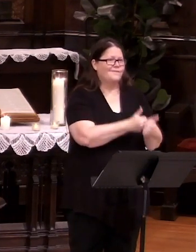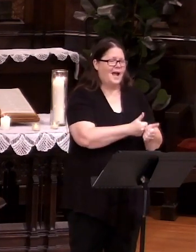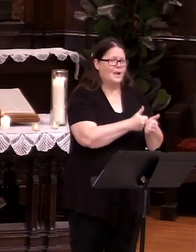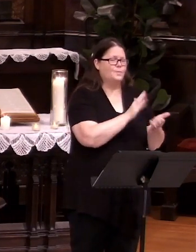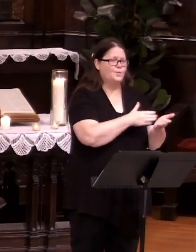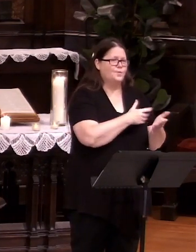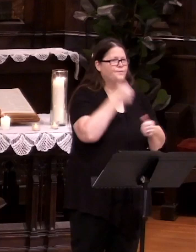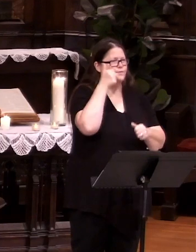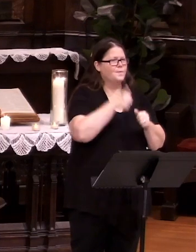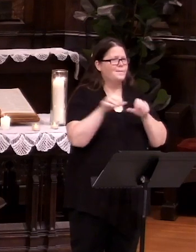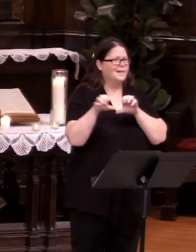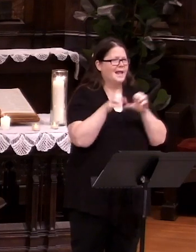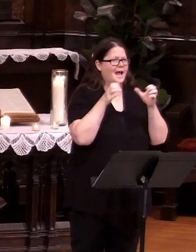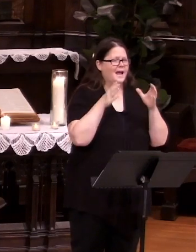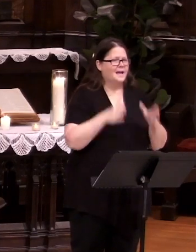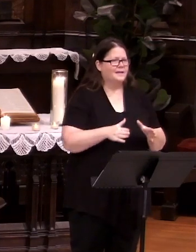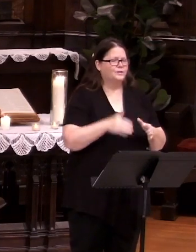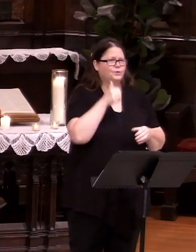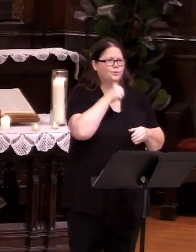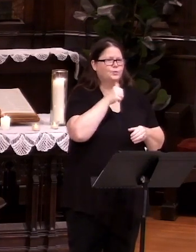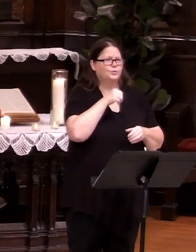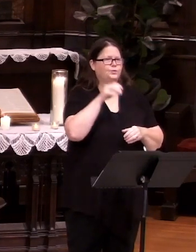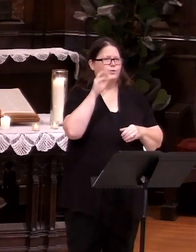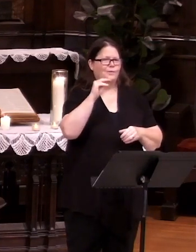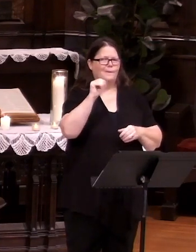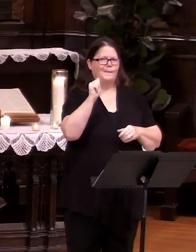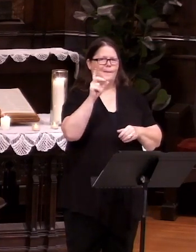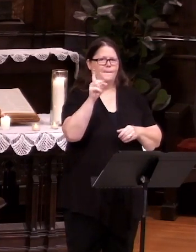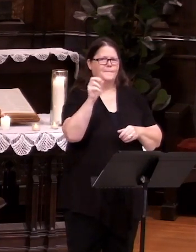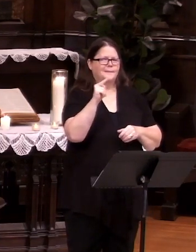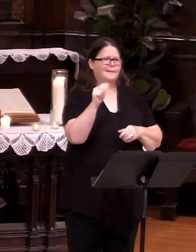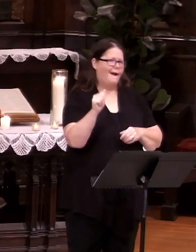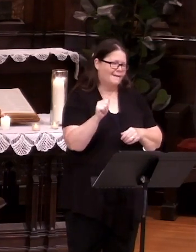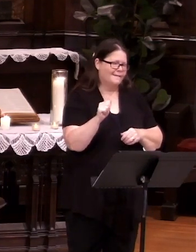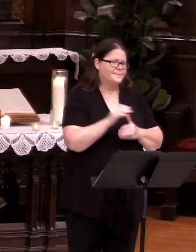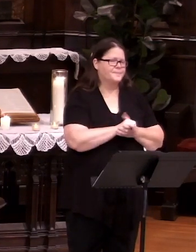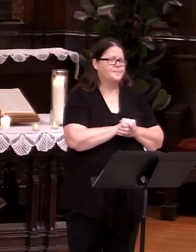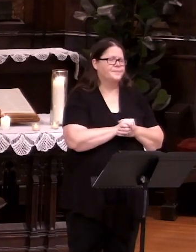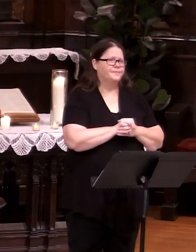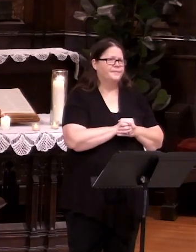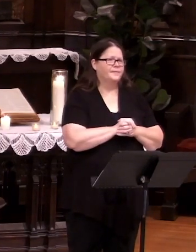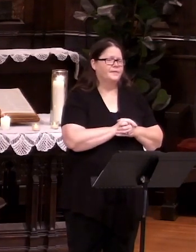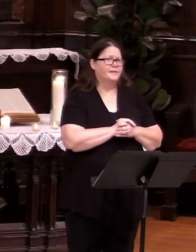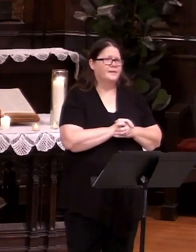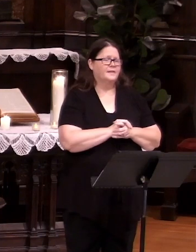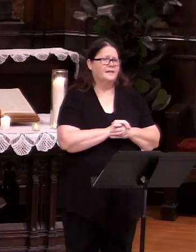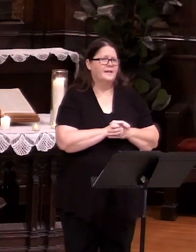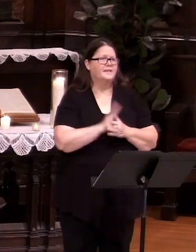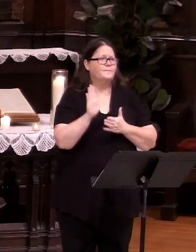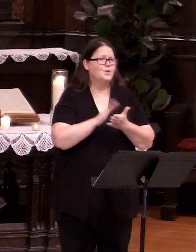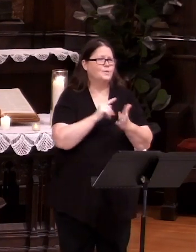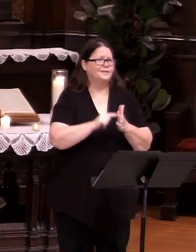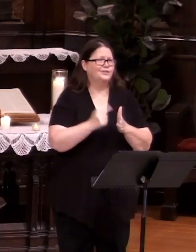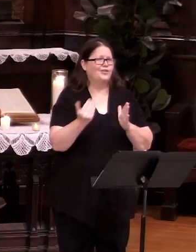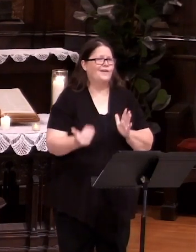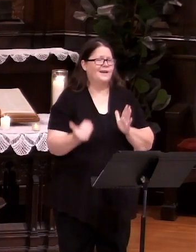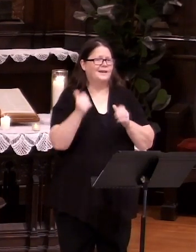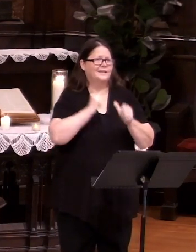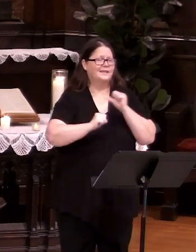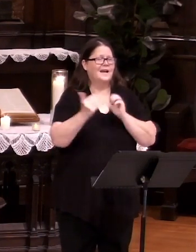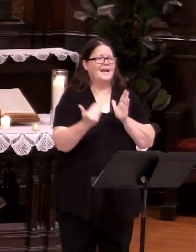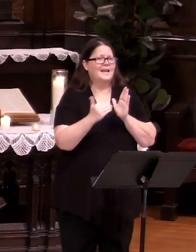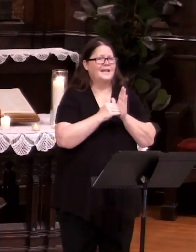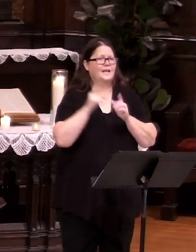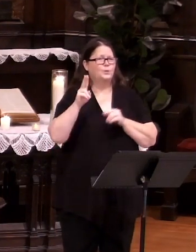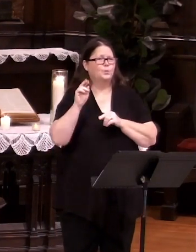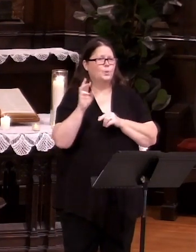Madonna played Evita. The musical was revived in London in 2006 and on